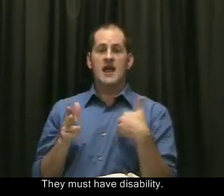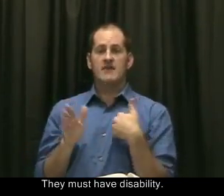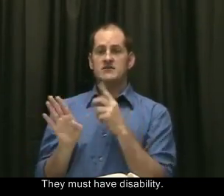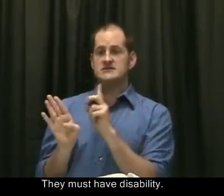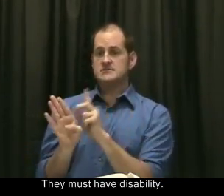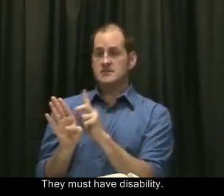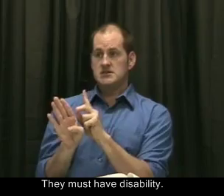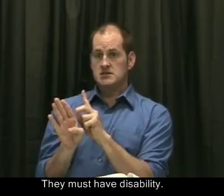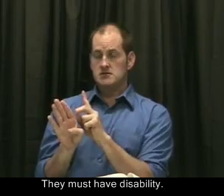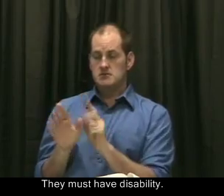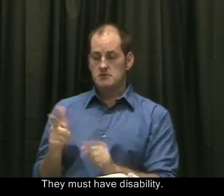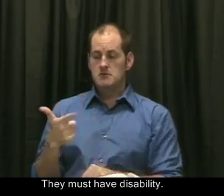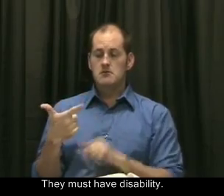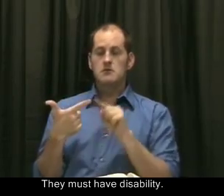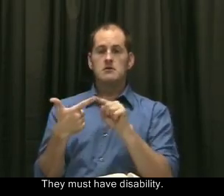They must have a disability.